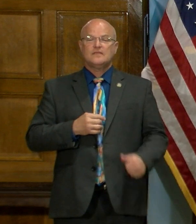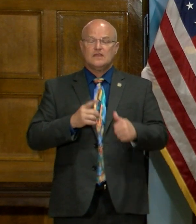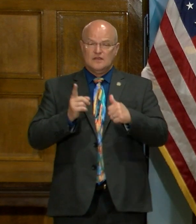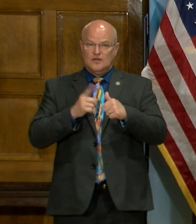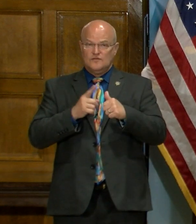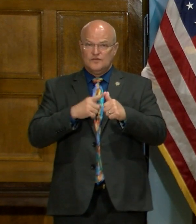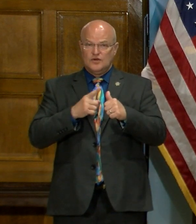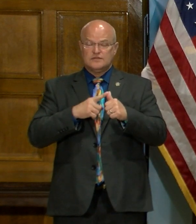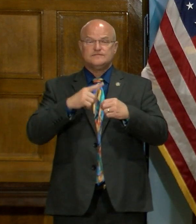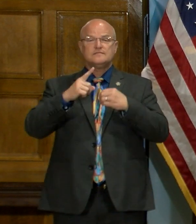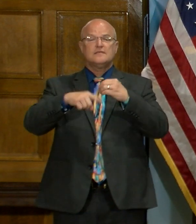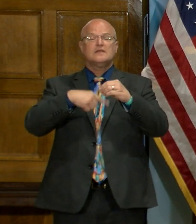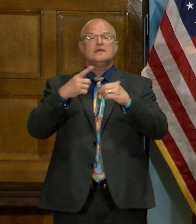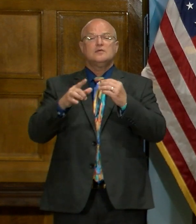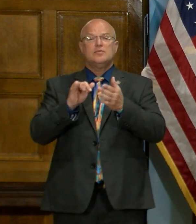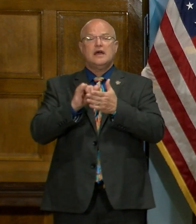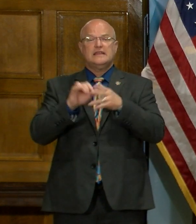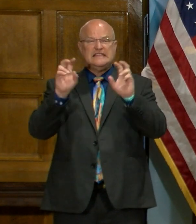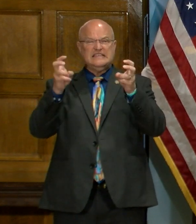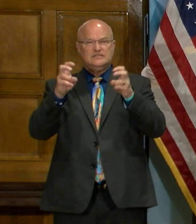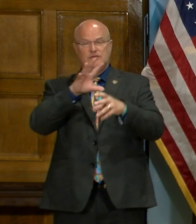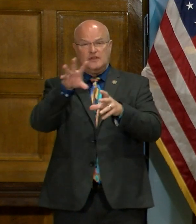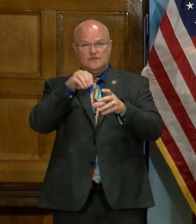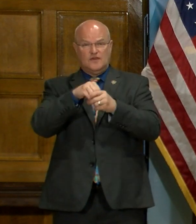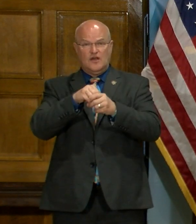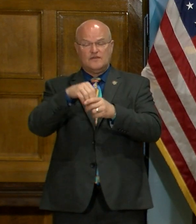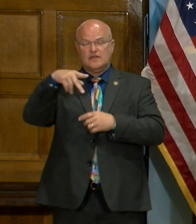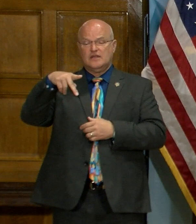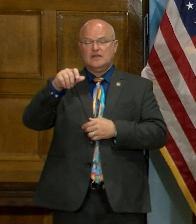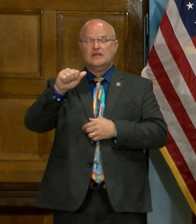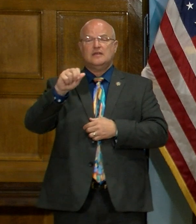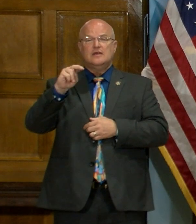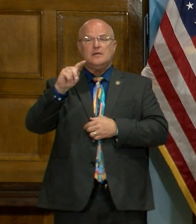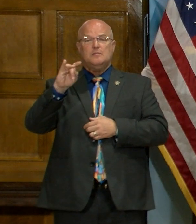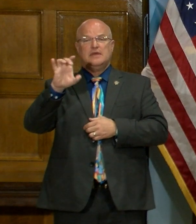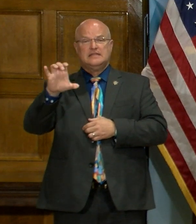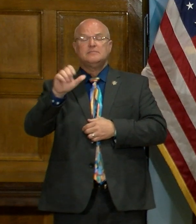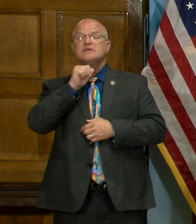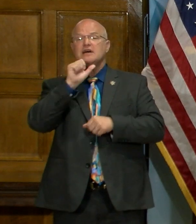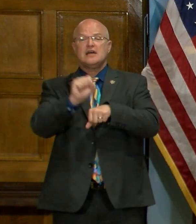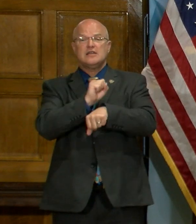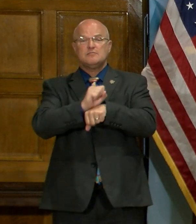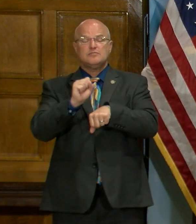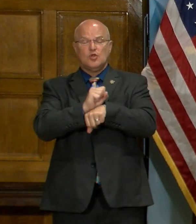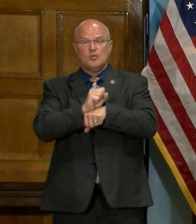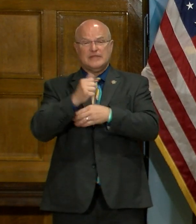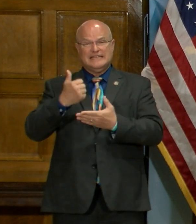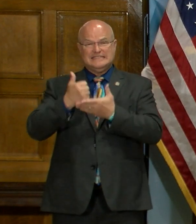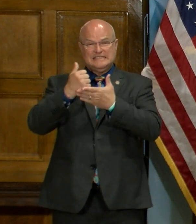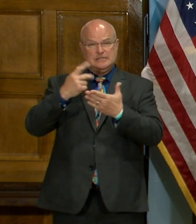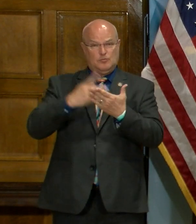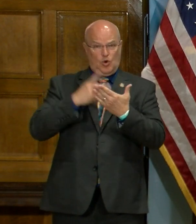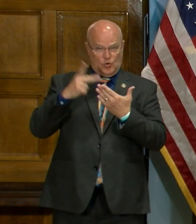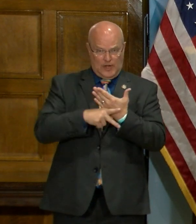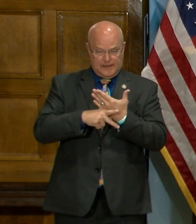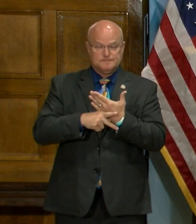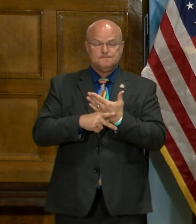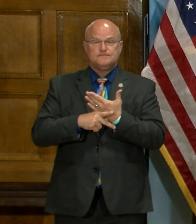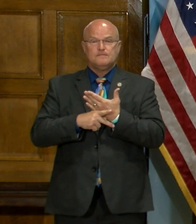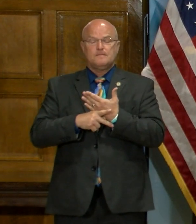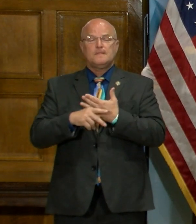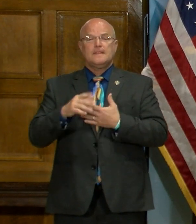First, in regard to an issue involving our Pandemic Unemployment Assistance Program